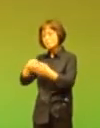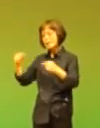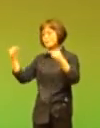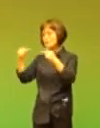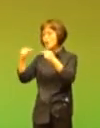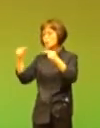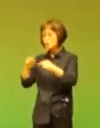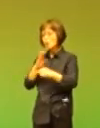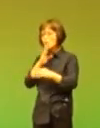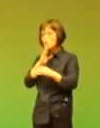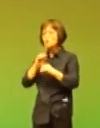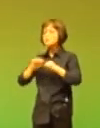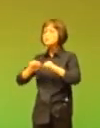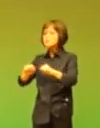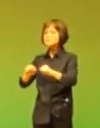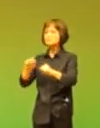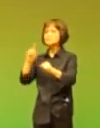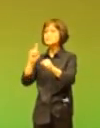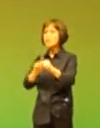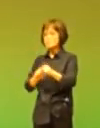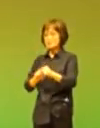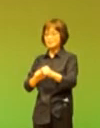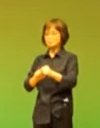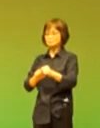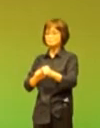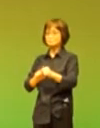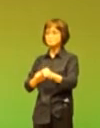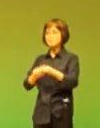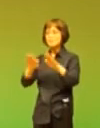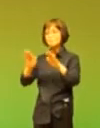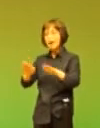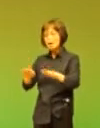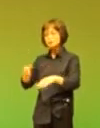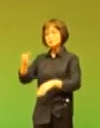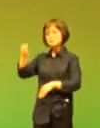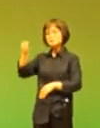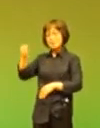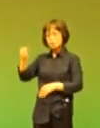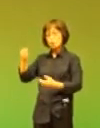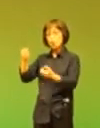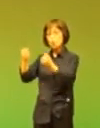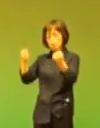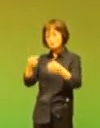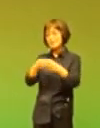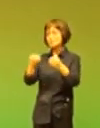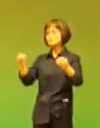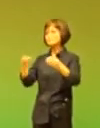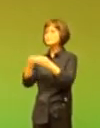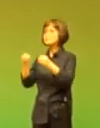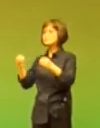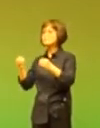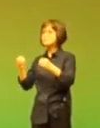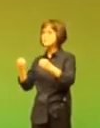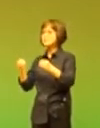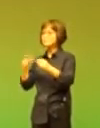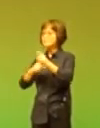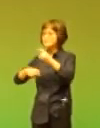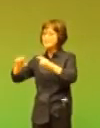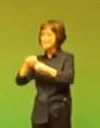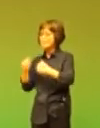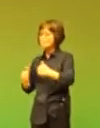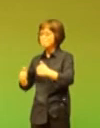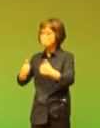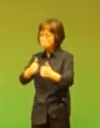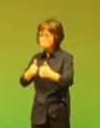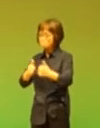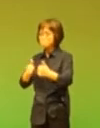society and non-nuclear weapons states must bring more pressure to bear upon the existing nuclear weapons